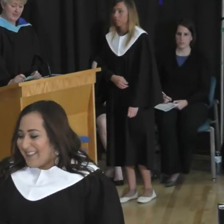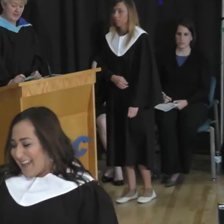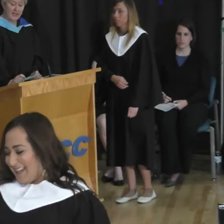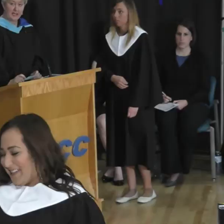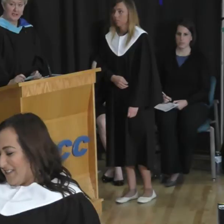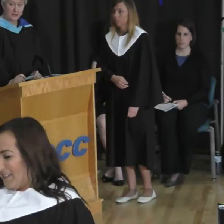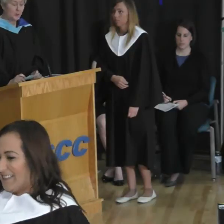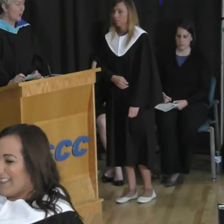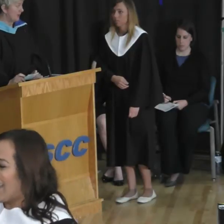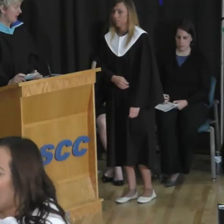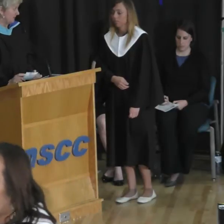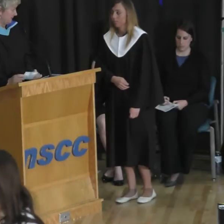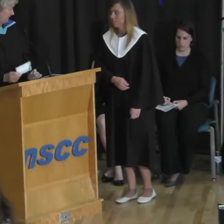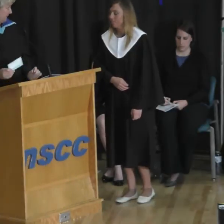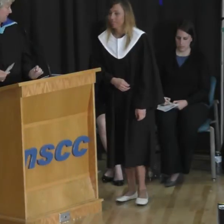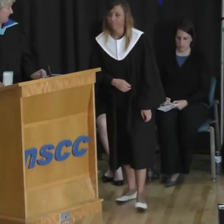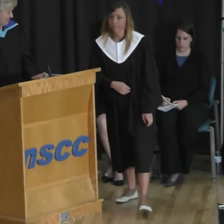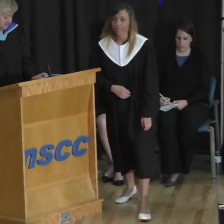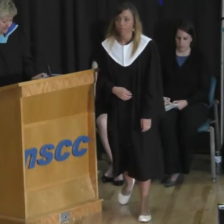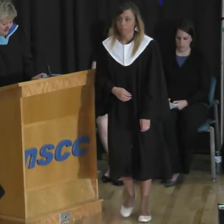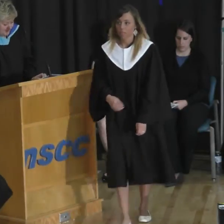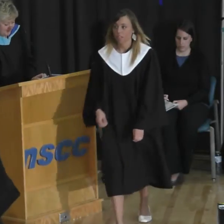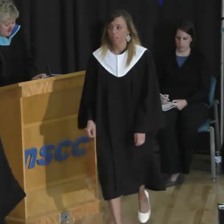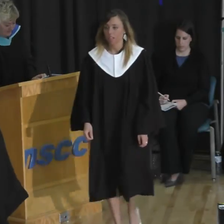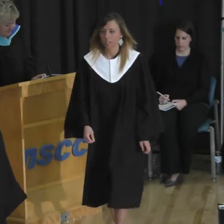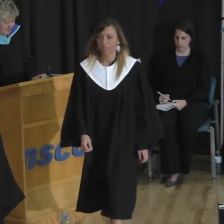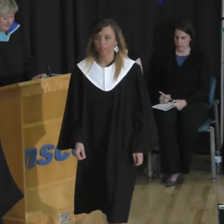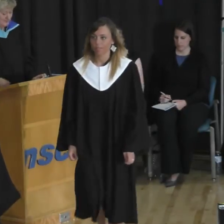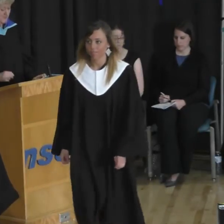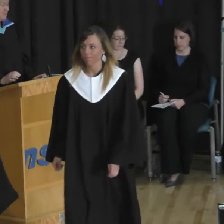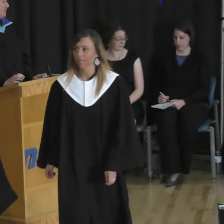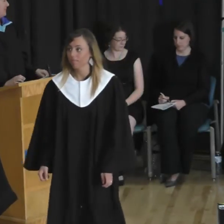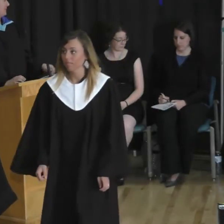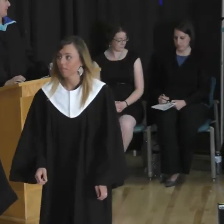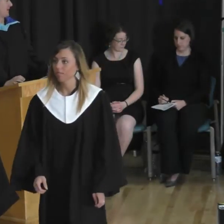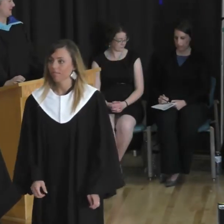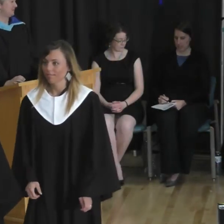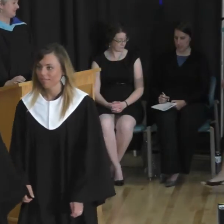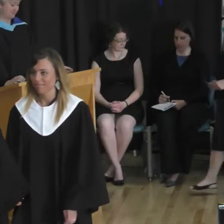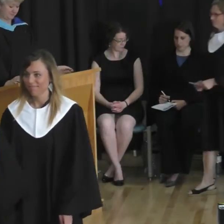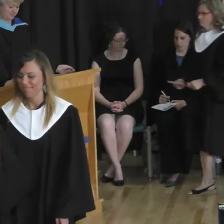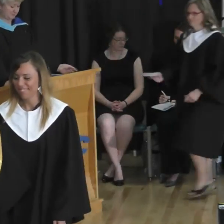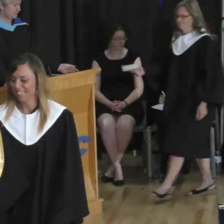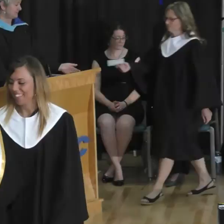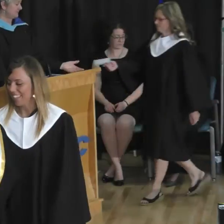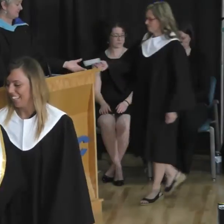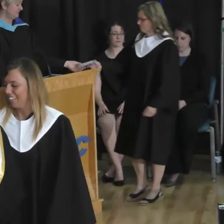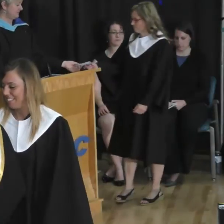Haley Wynot.